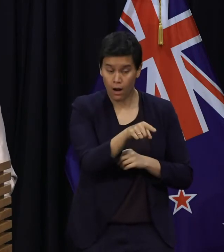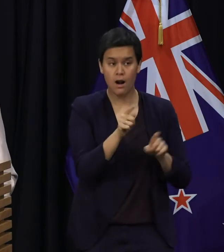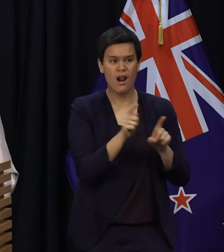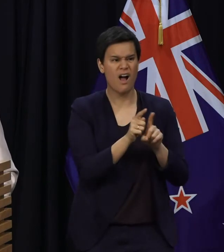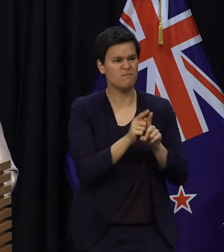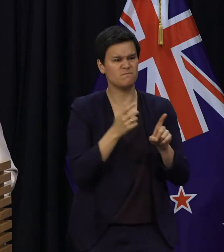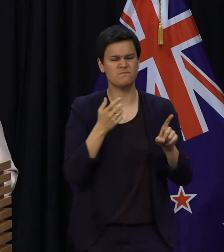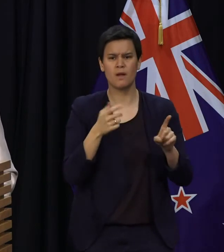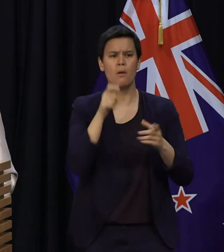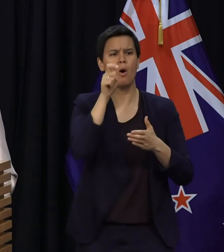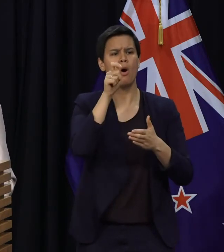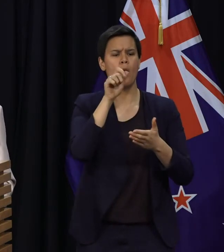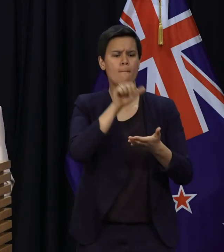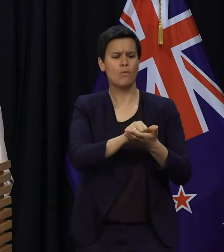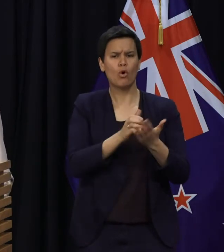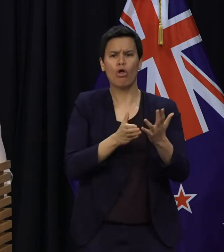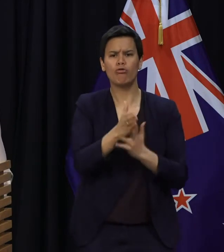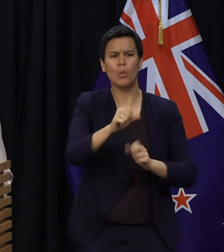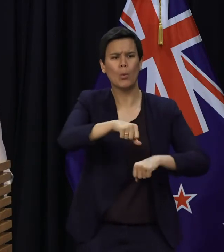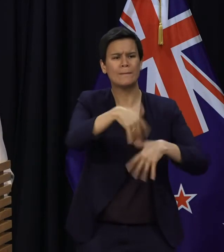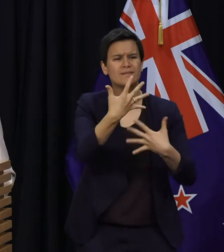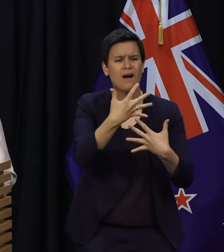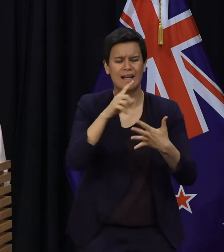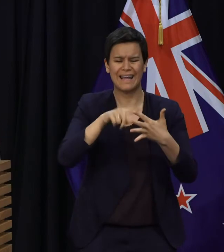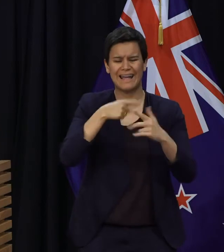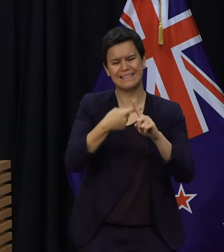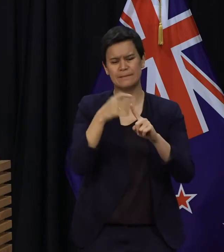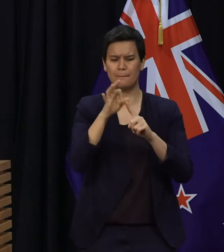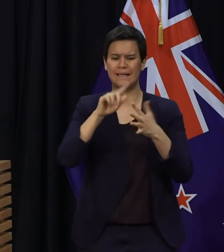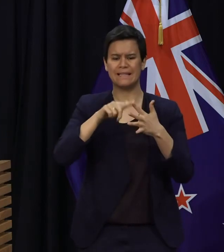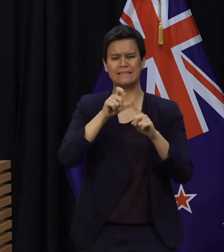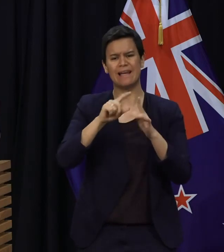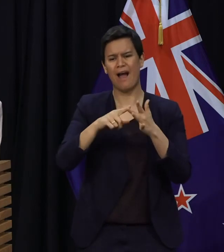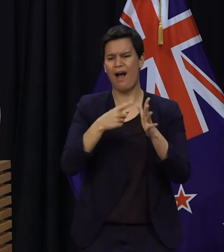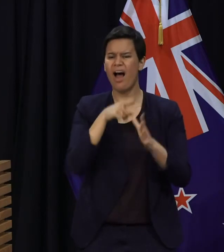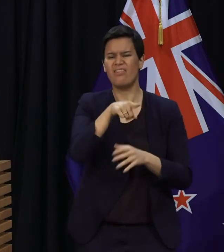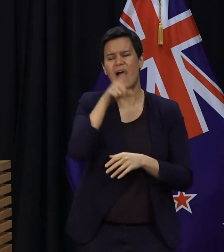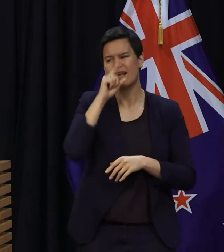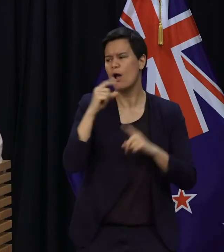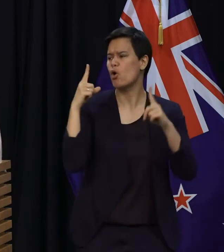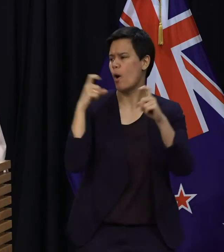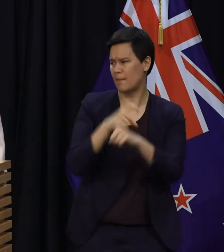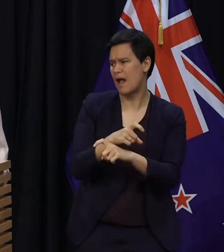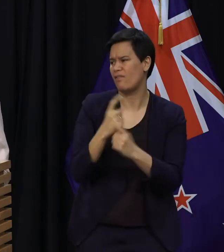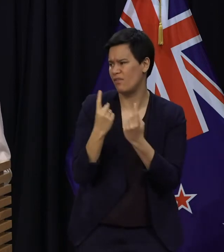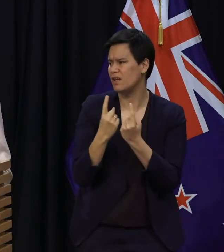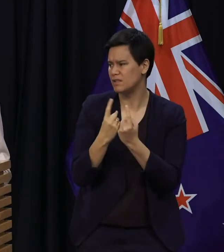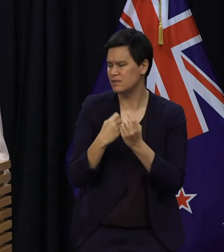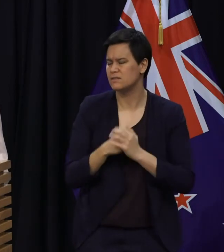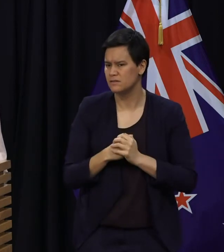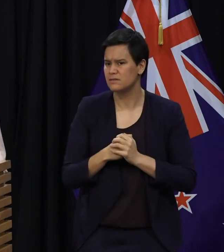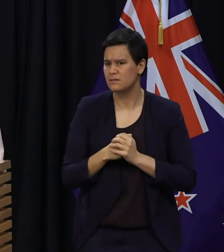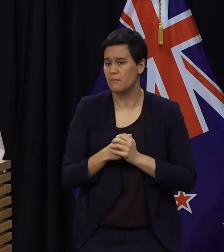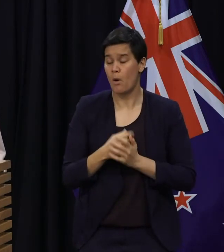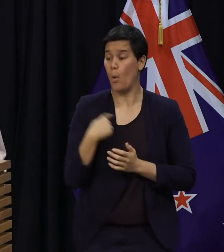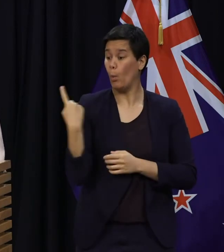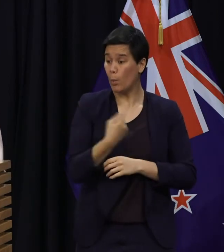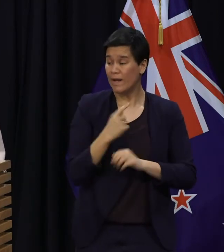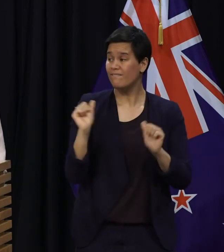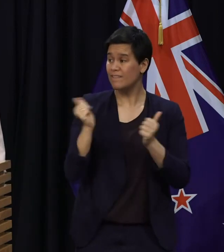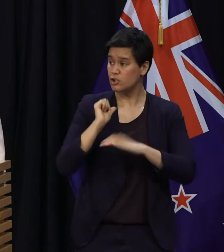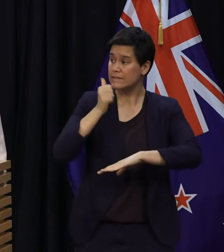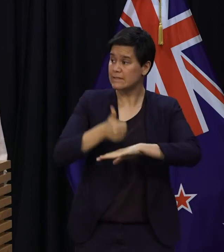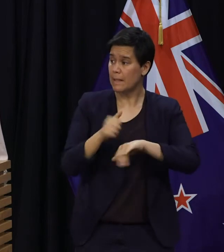or a third-party booking system, which has complicated things. Ultimately, we have had to put in a system that can give